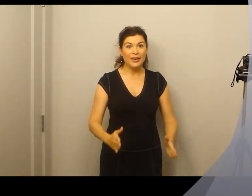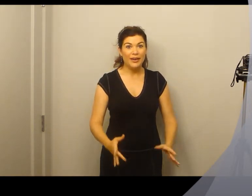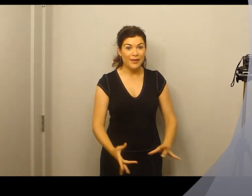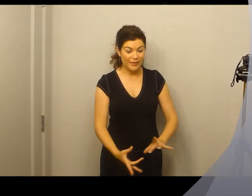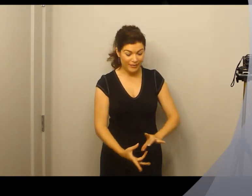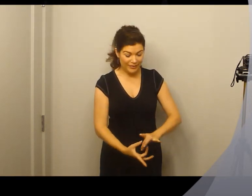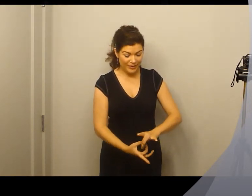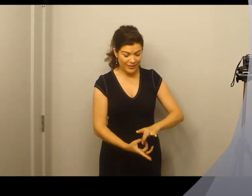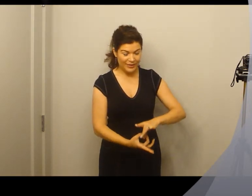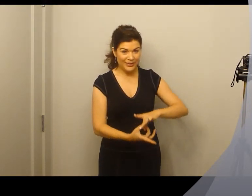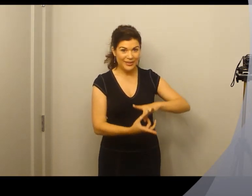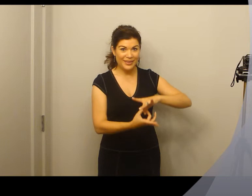of,